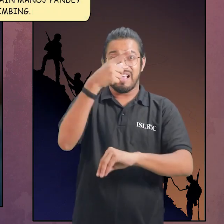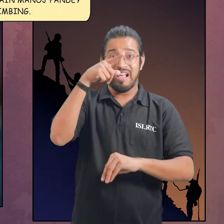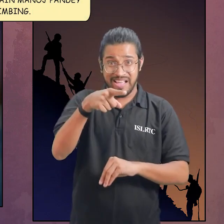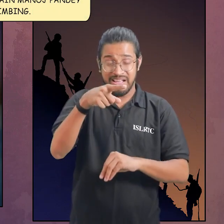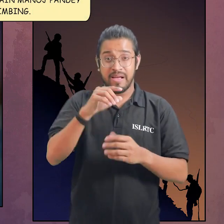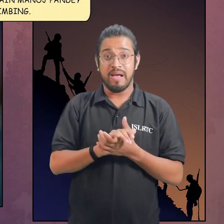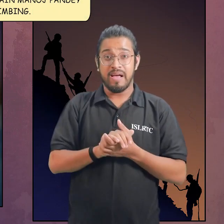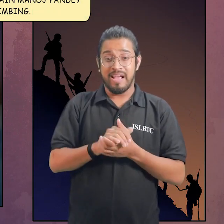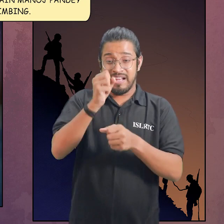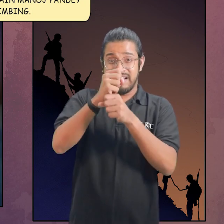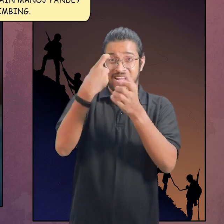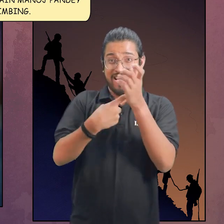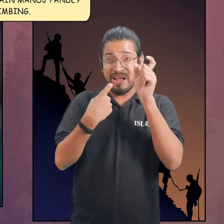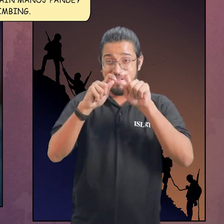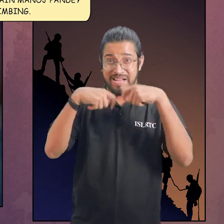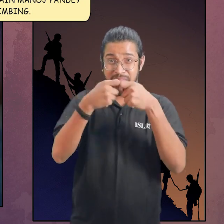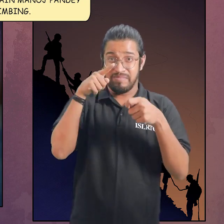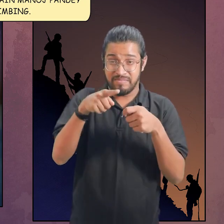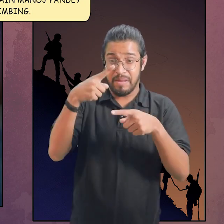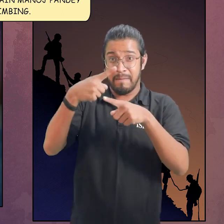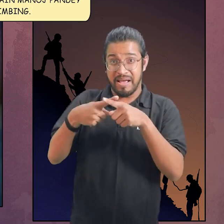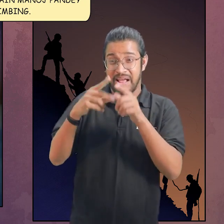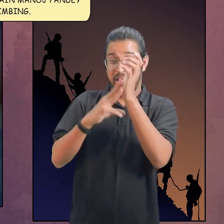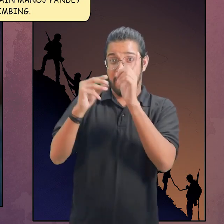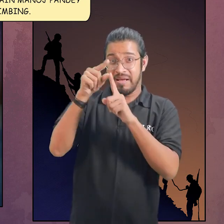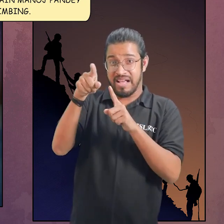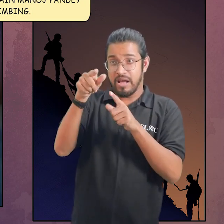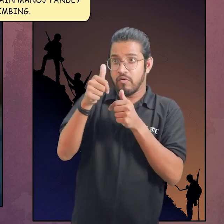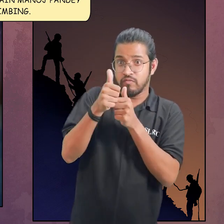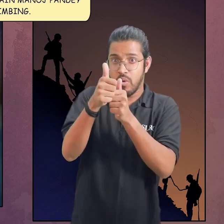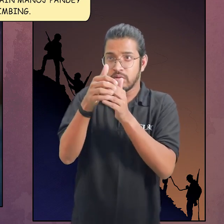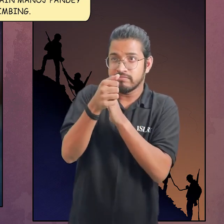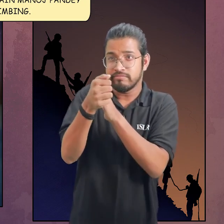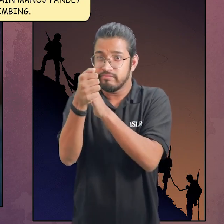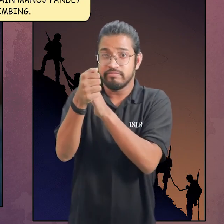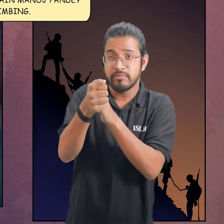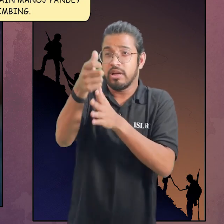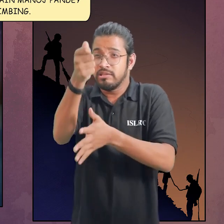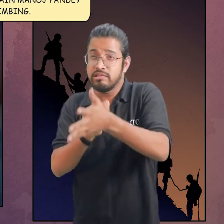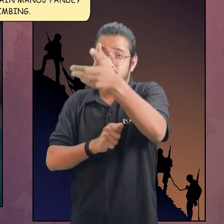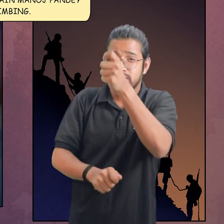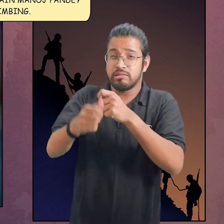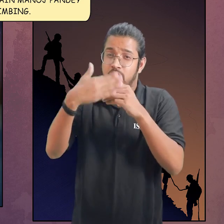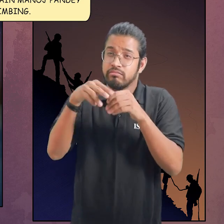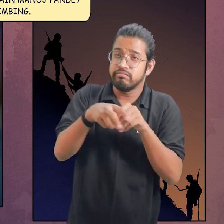Through the night, the brave Gorkha soldiers, led by Captain Manoj Pandey, kept climbing.